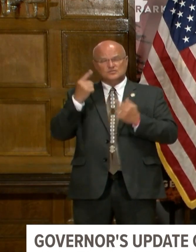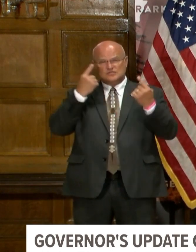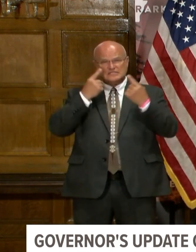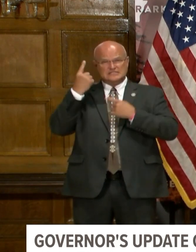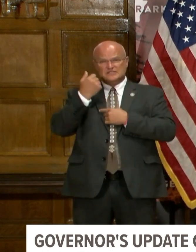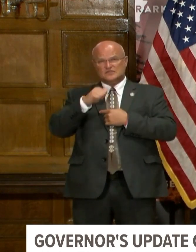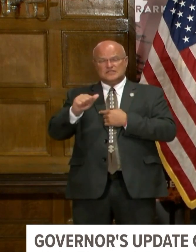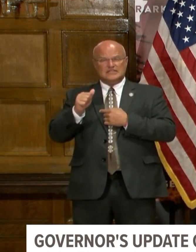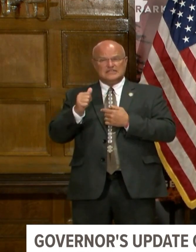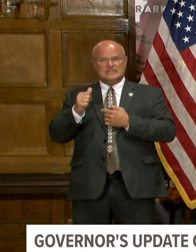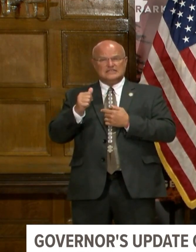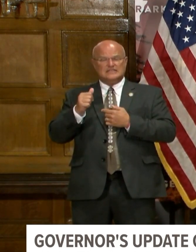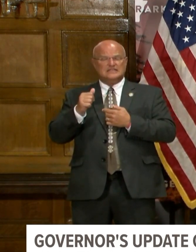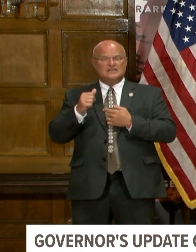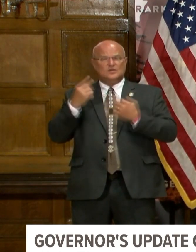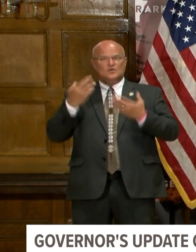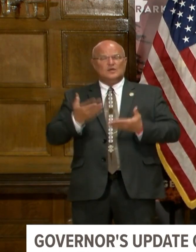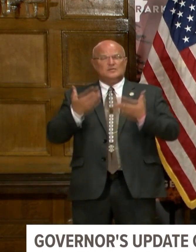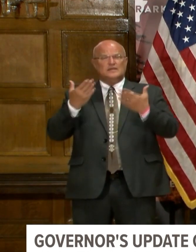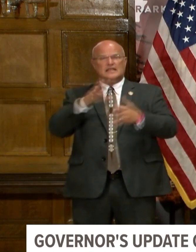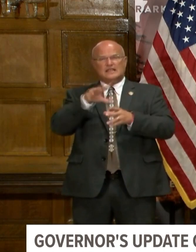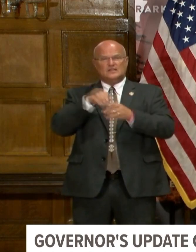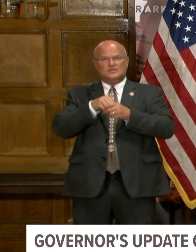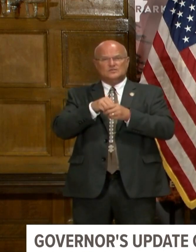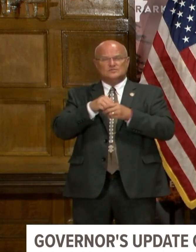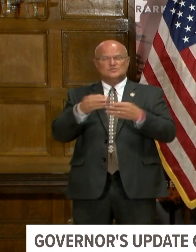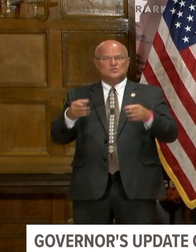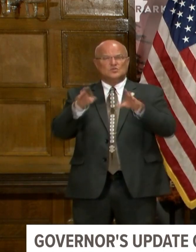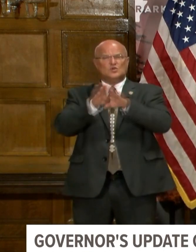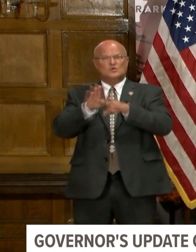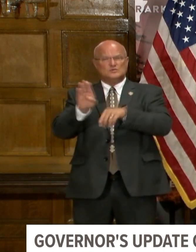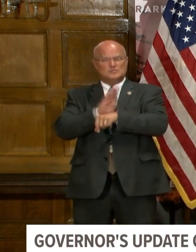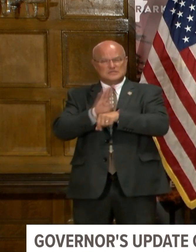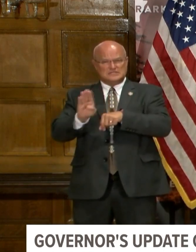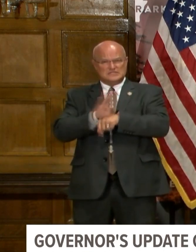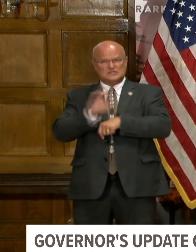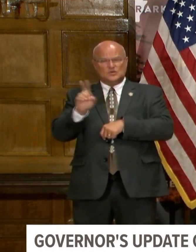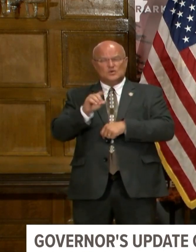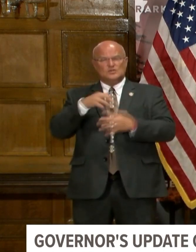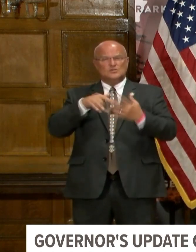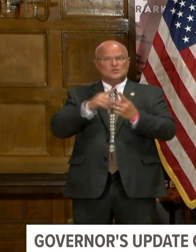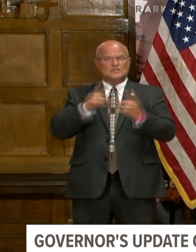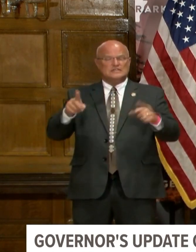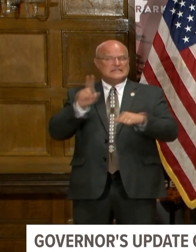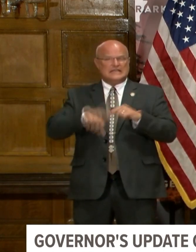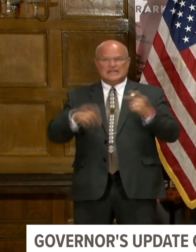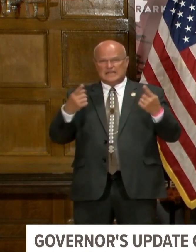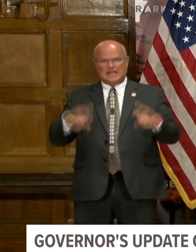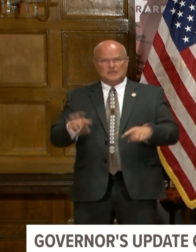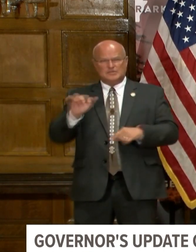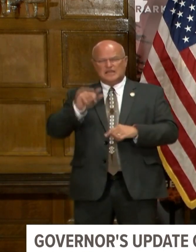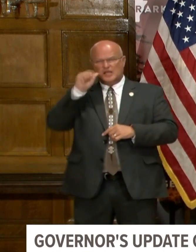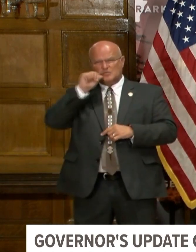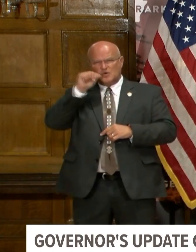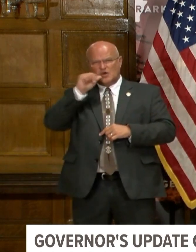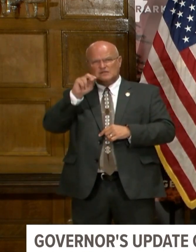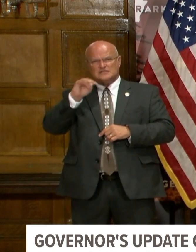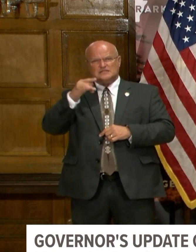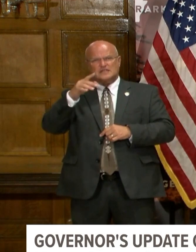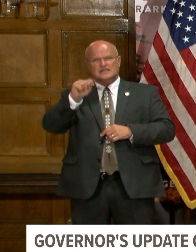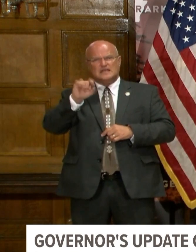consider any of the recommendations in there, including closing establishments where social distancing can't occur, like bars and